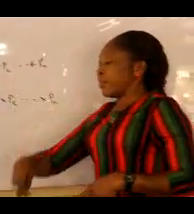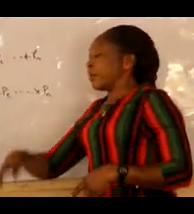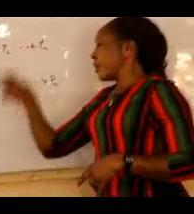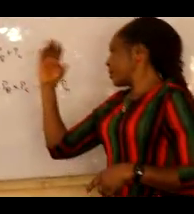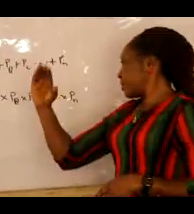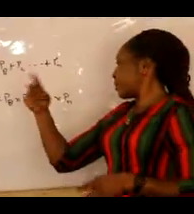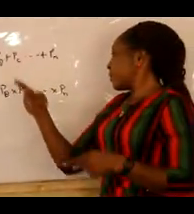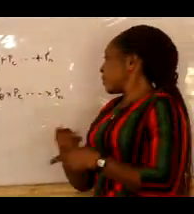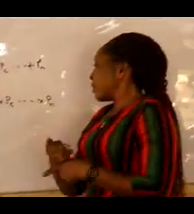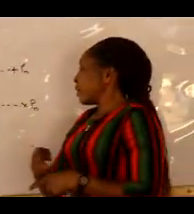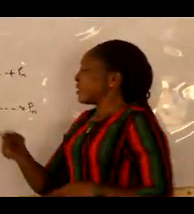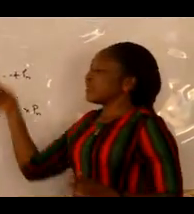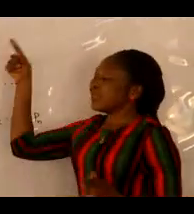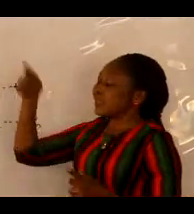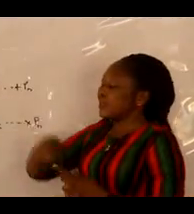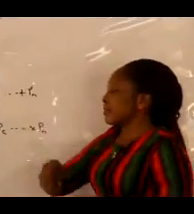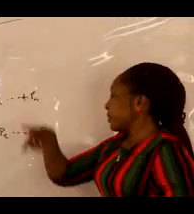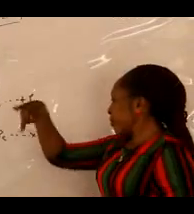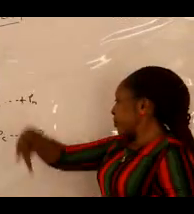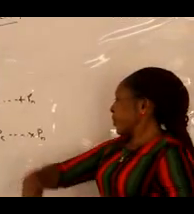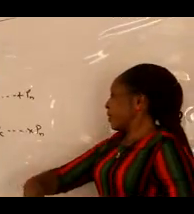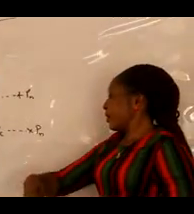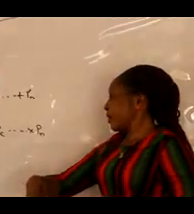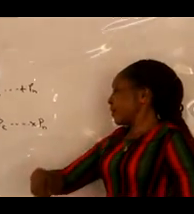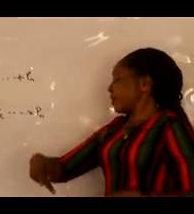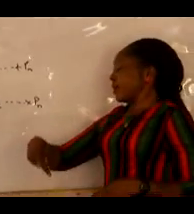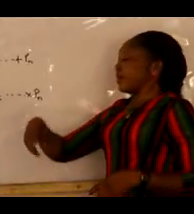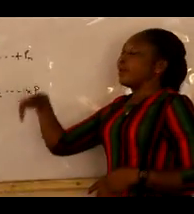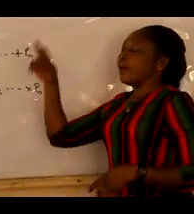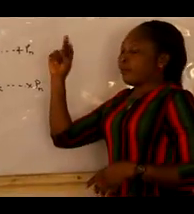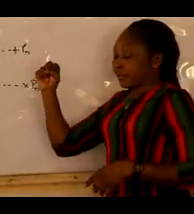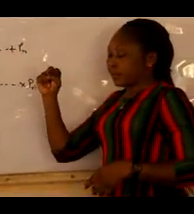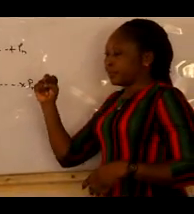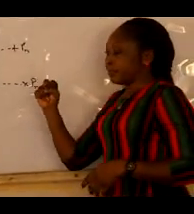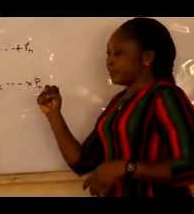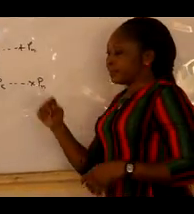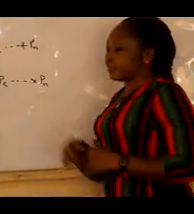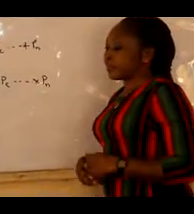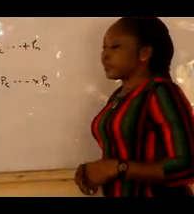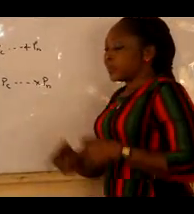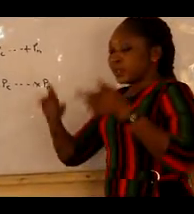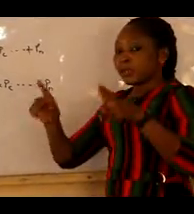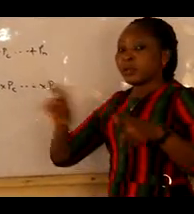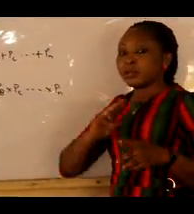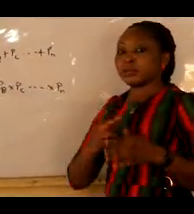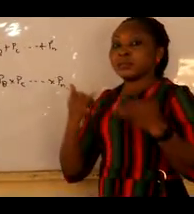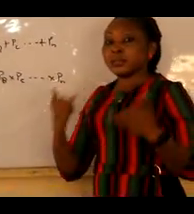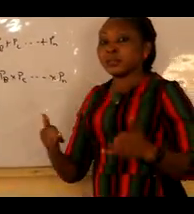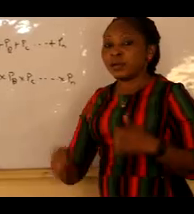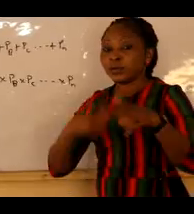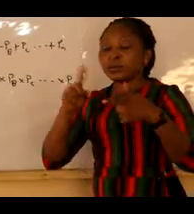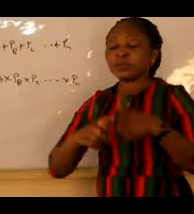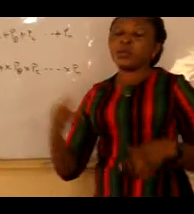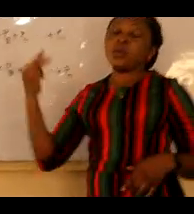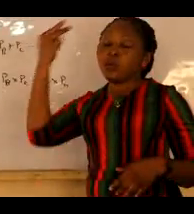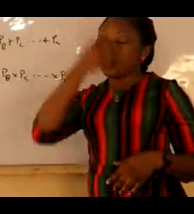So I have explained the two laws. I have explained the experimental probability. Let us now go to Wire